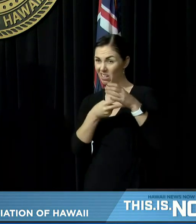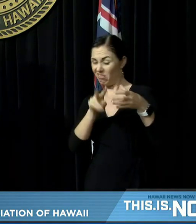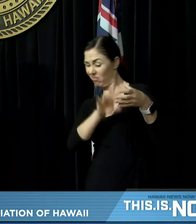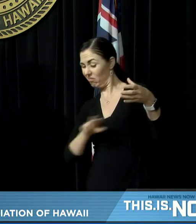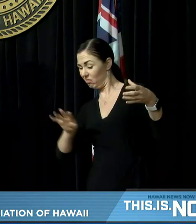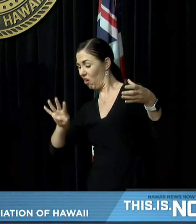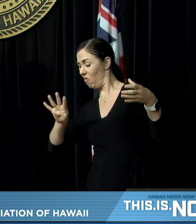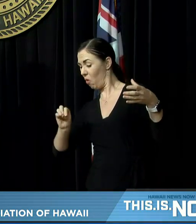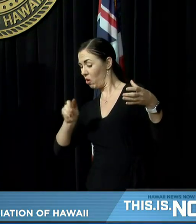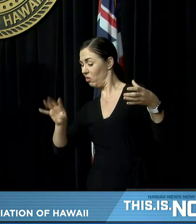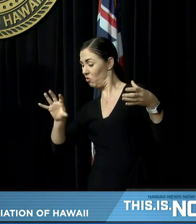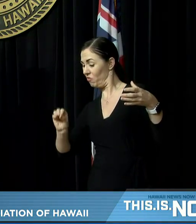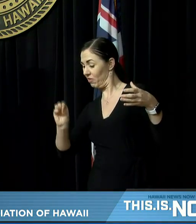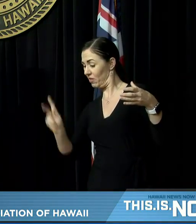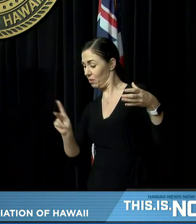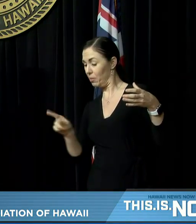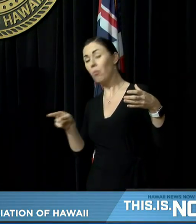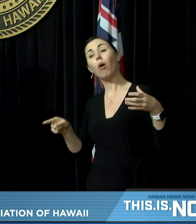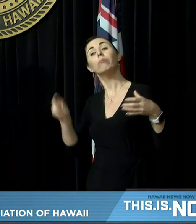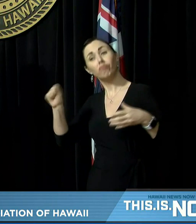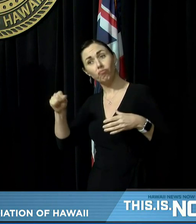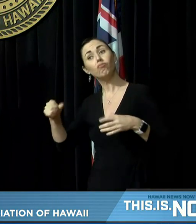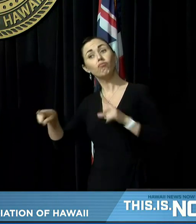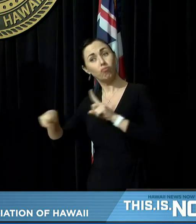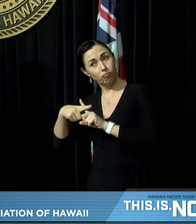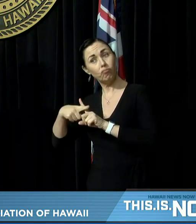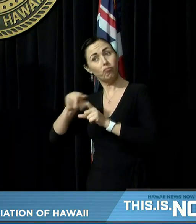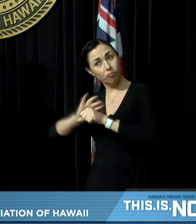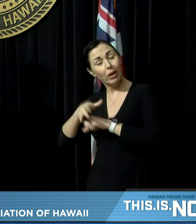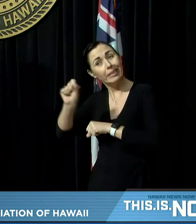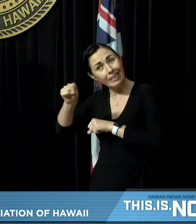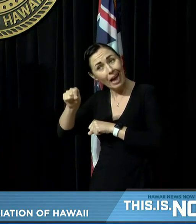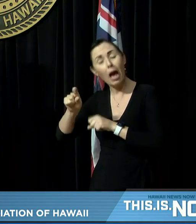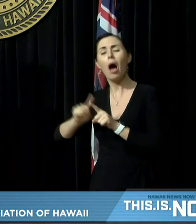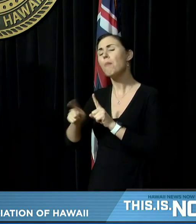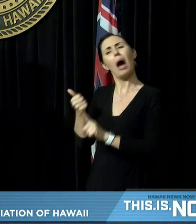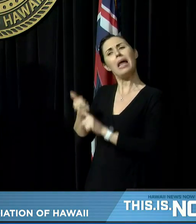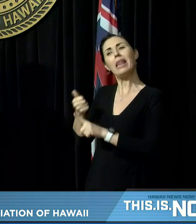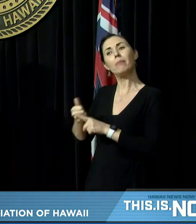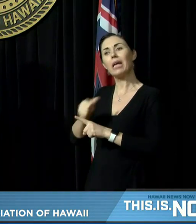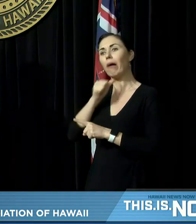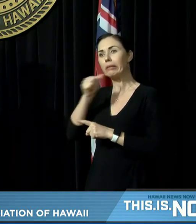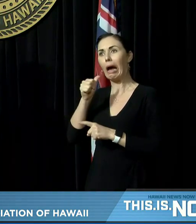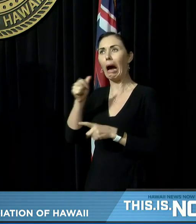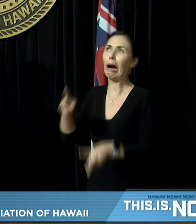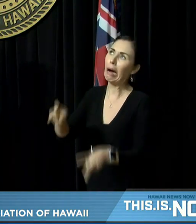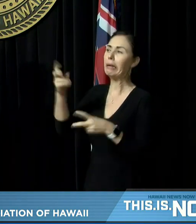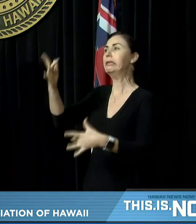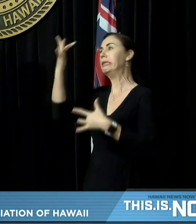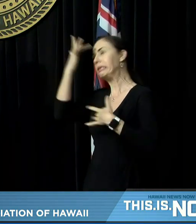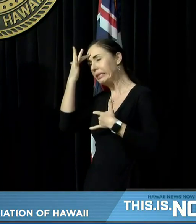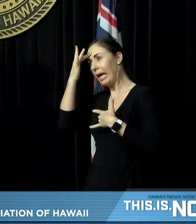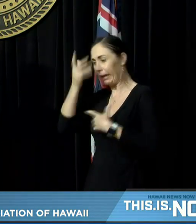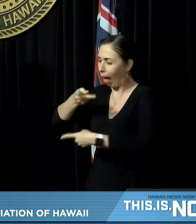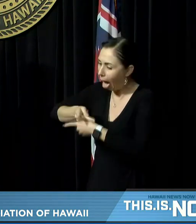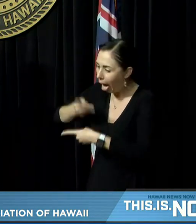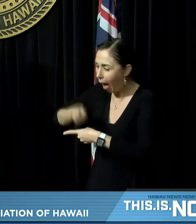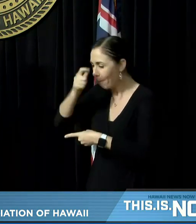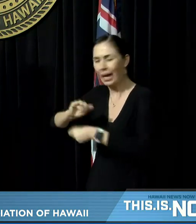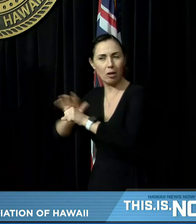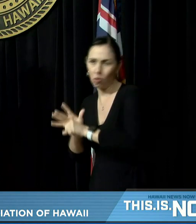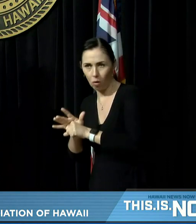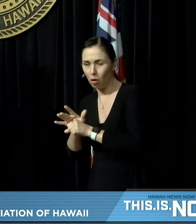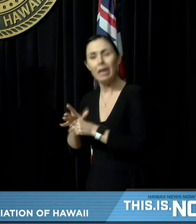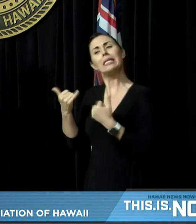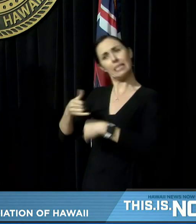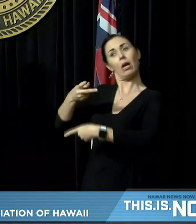those are COVID positive, but are not being actively treated for COVID. But again, we still have to